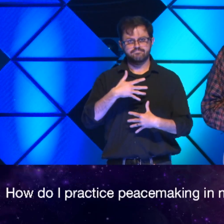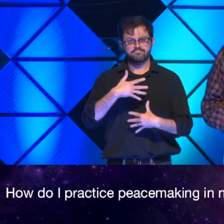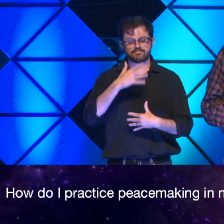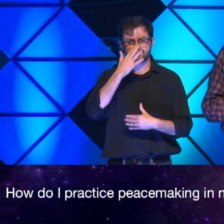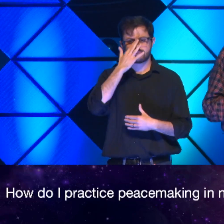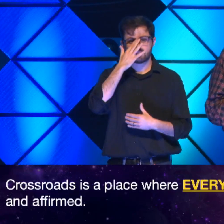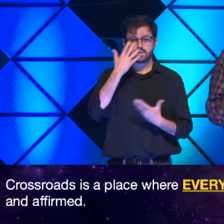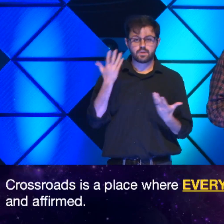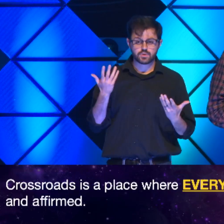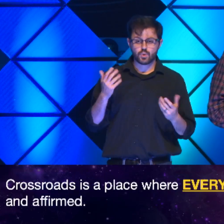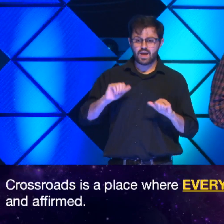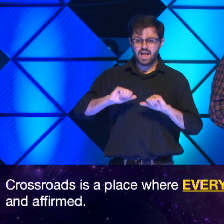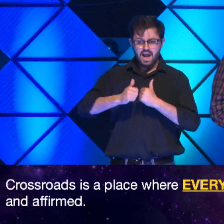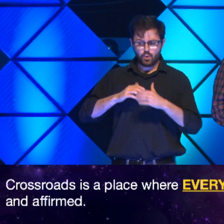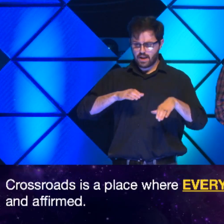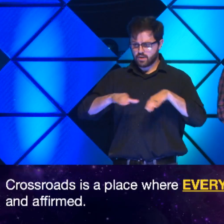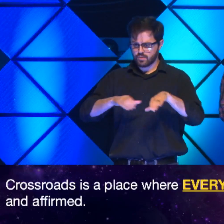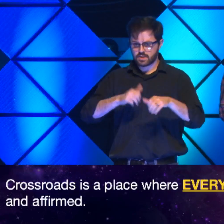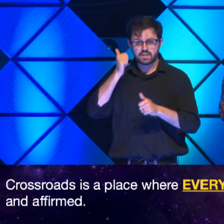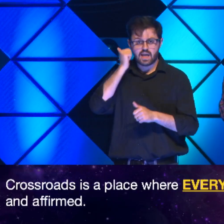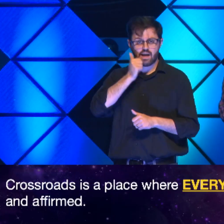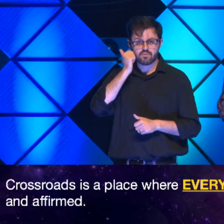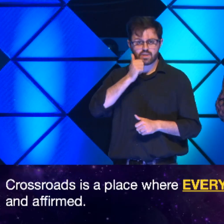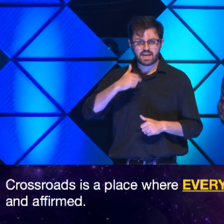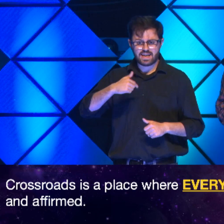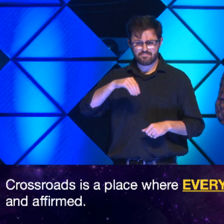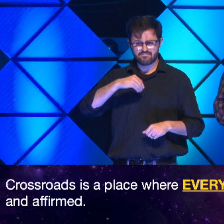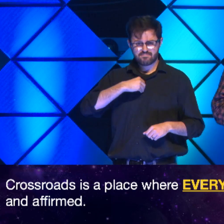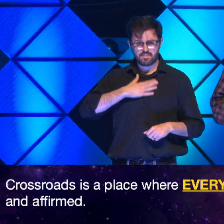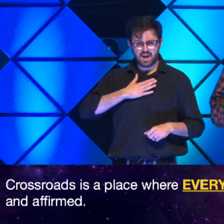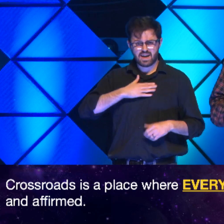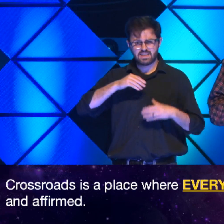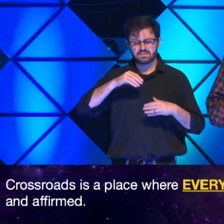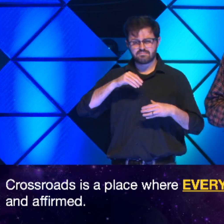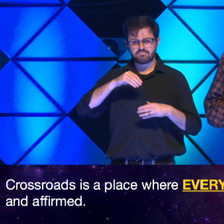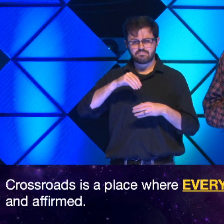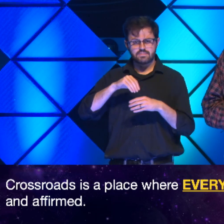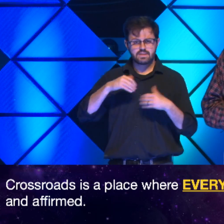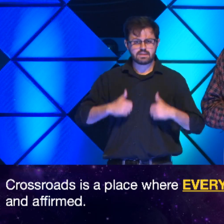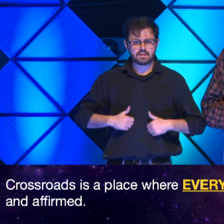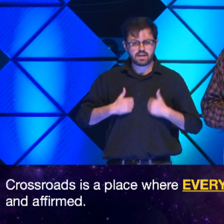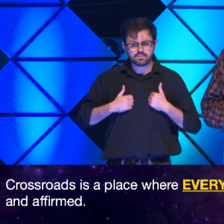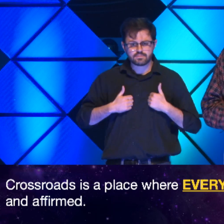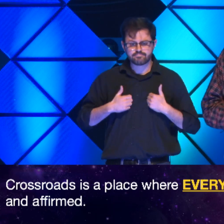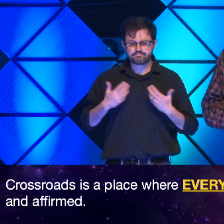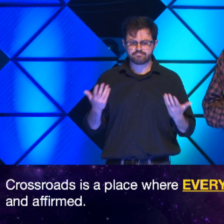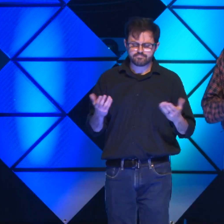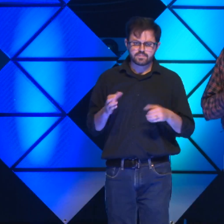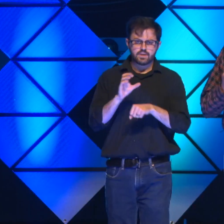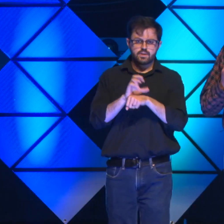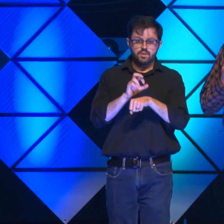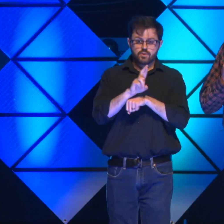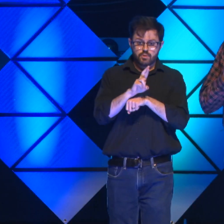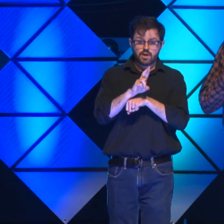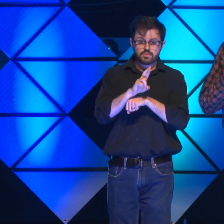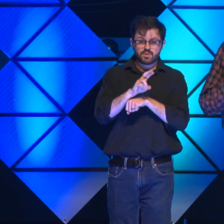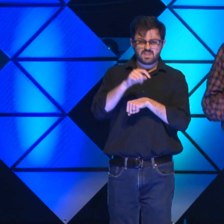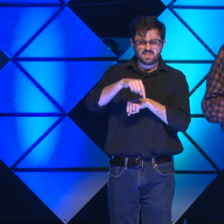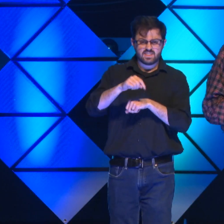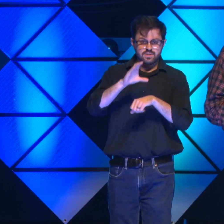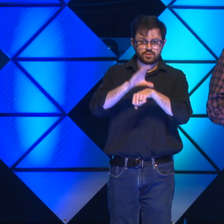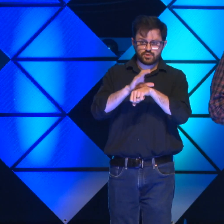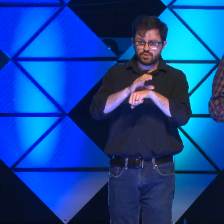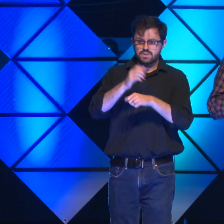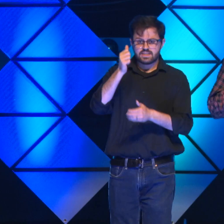life? Crossroads is a place where everyone is welcome and affirmed. And I know